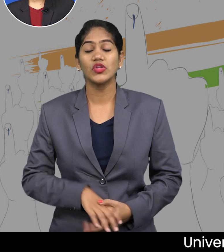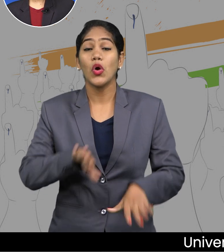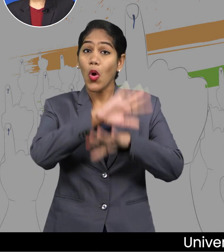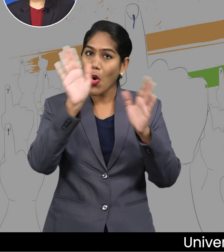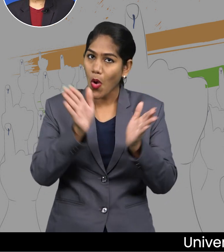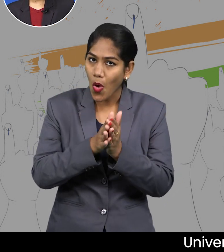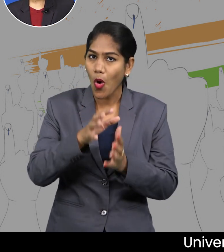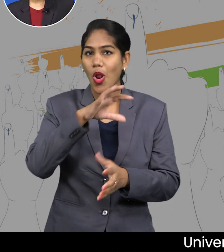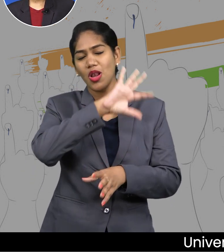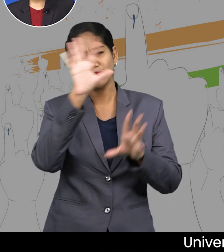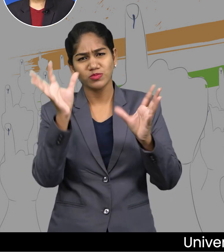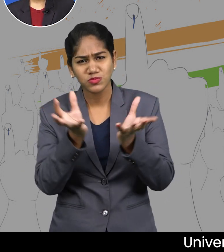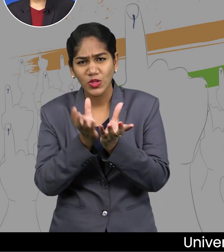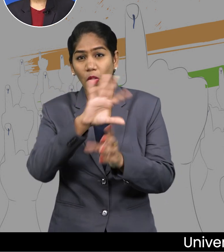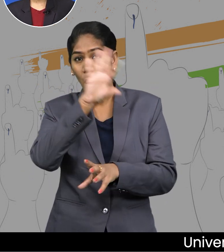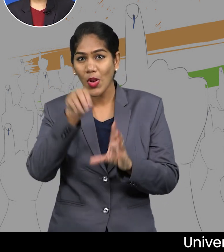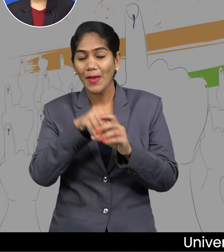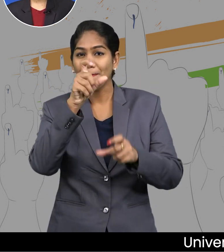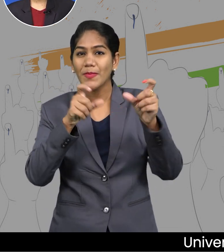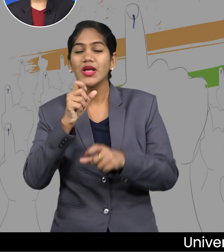Universal adult franchise.